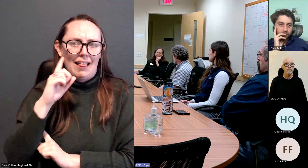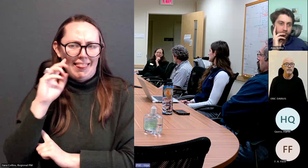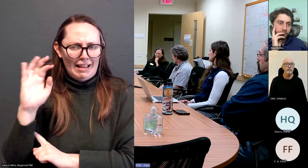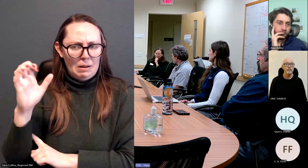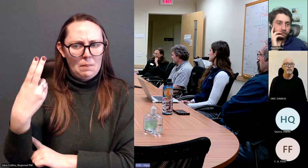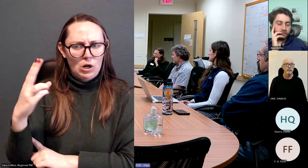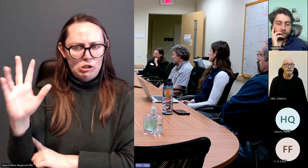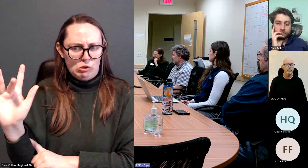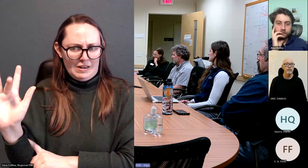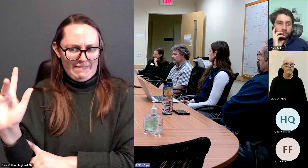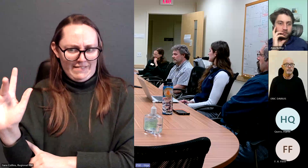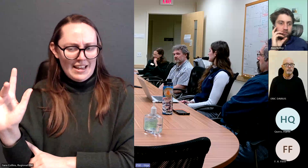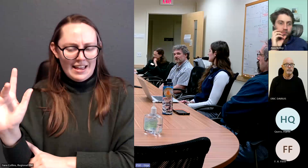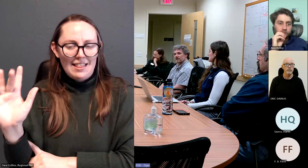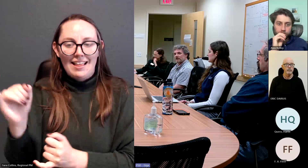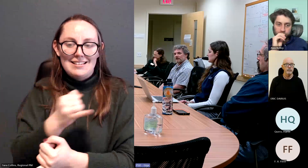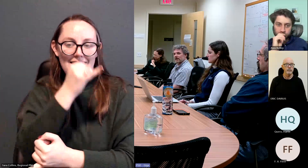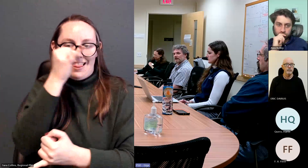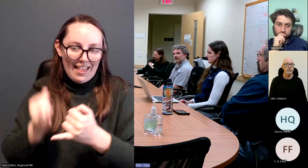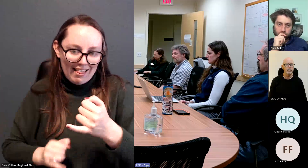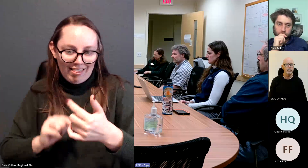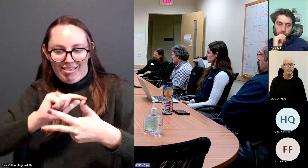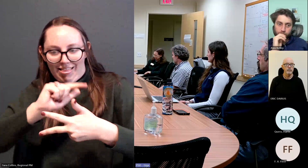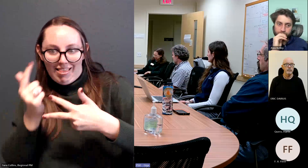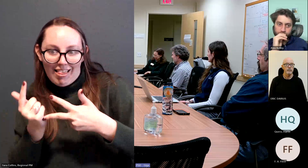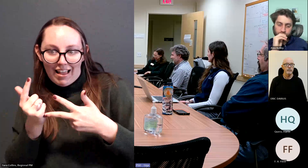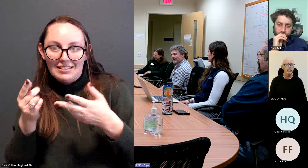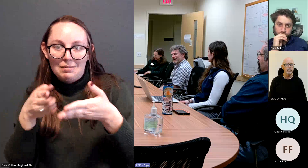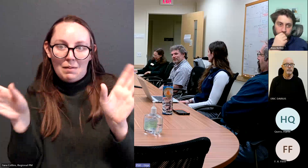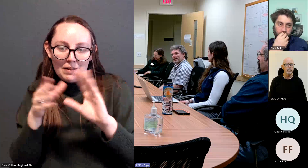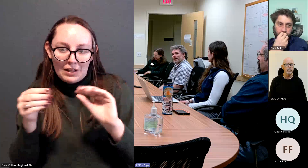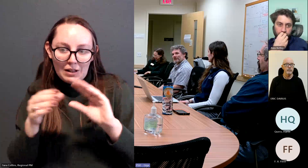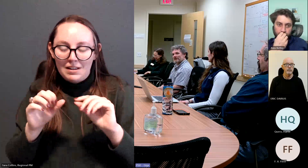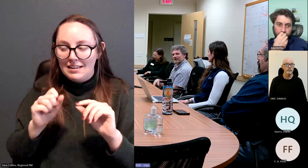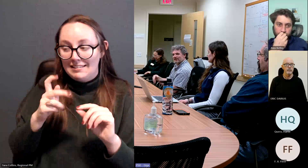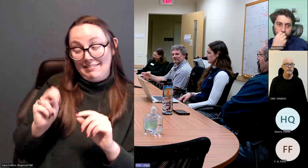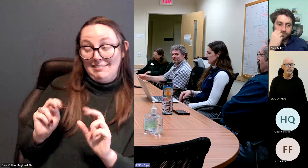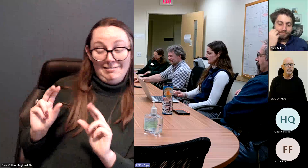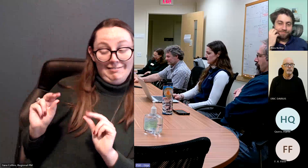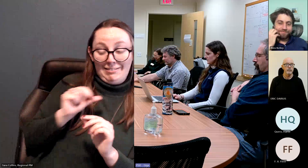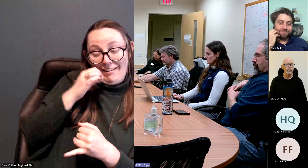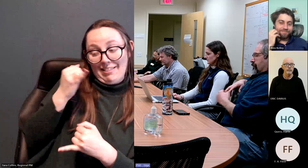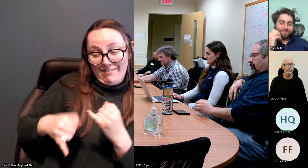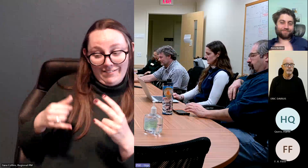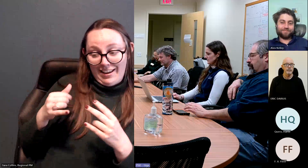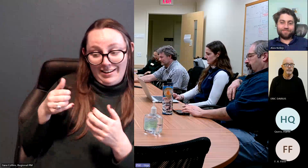25th for the final round of this. And everybody have a good night.